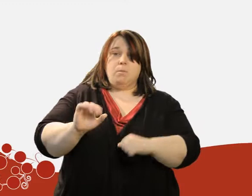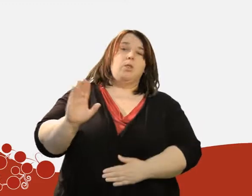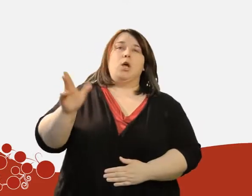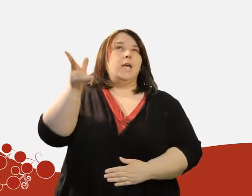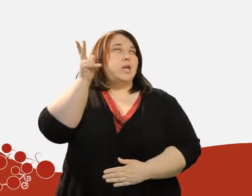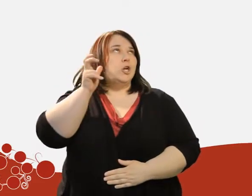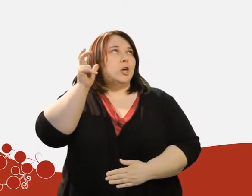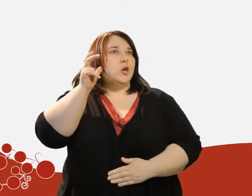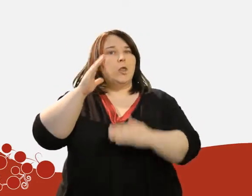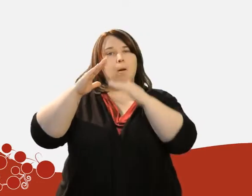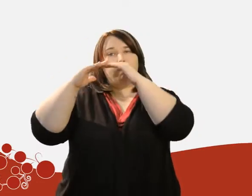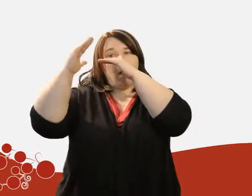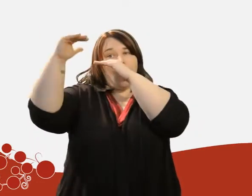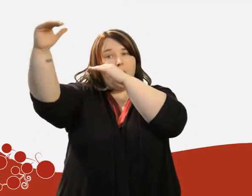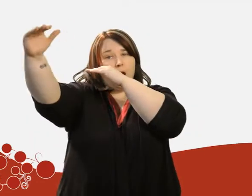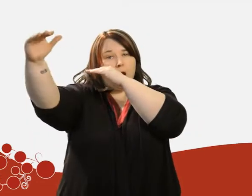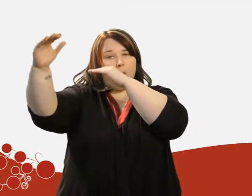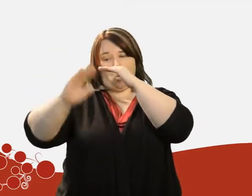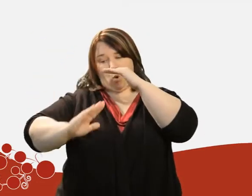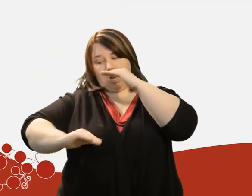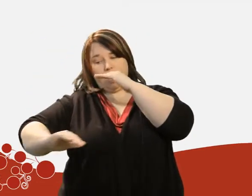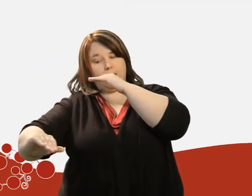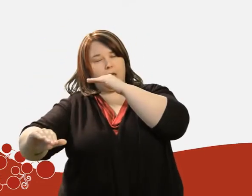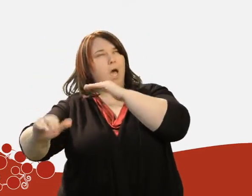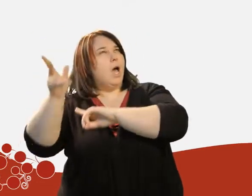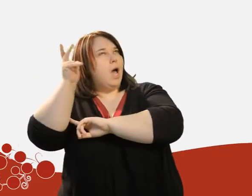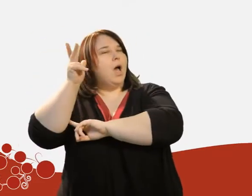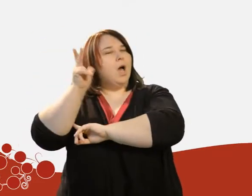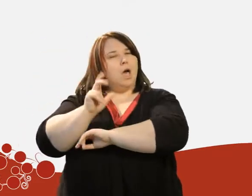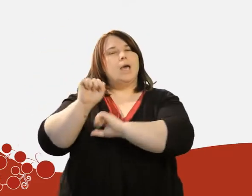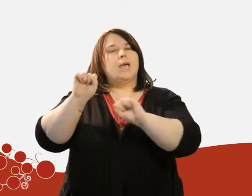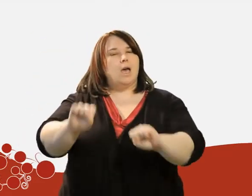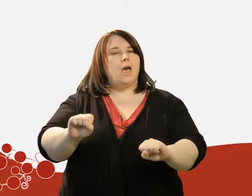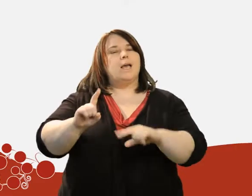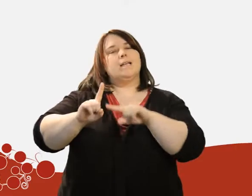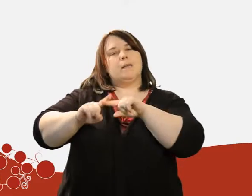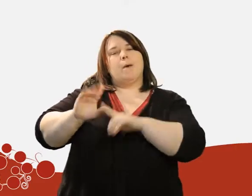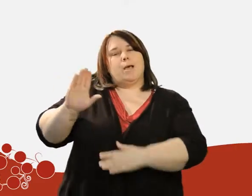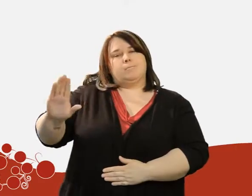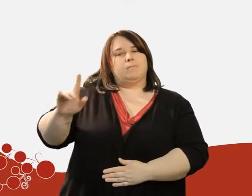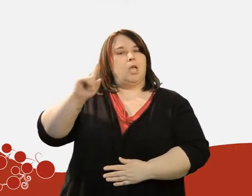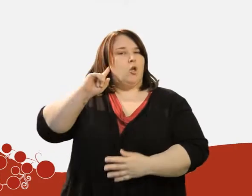There may even be specific frequencies that a person can hear, such as high or low tones, depending on their hearing